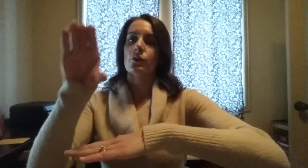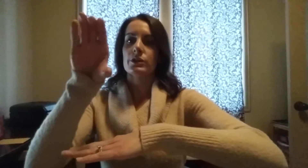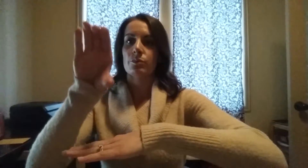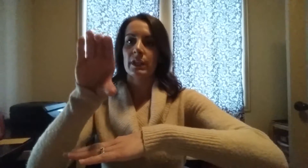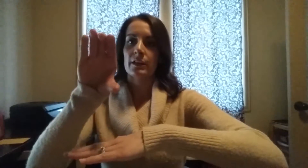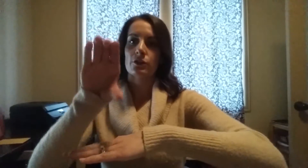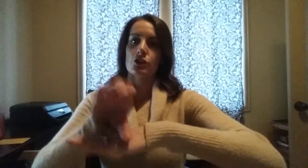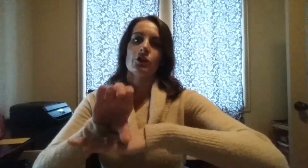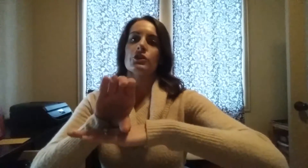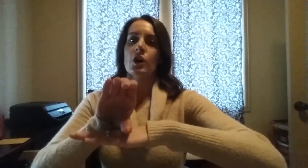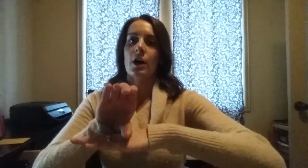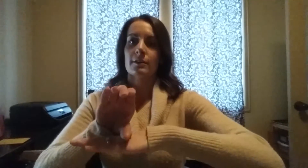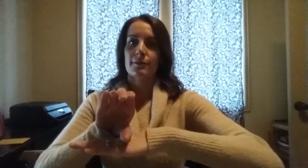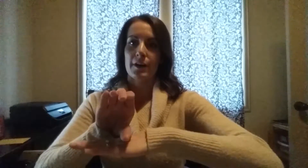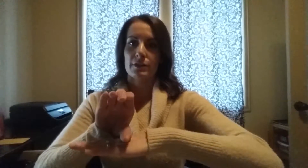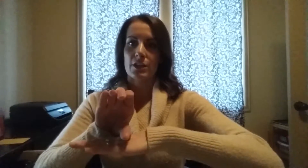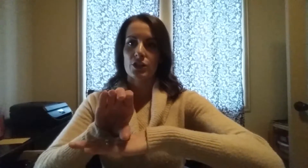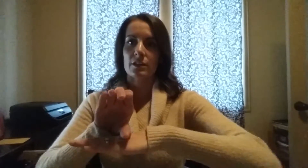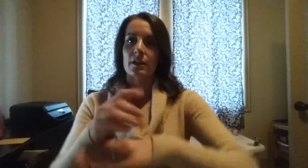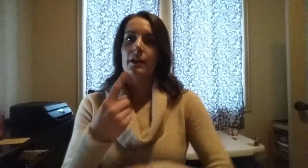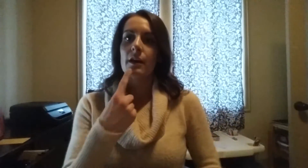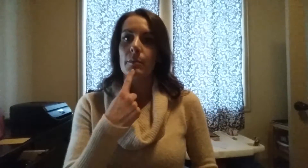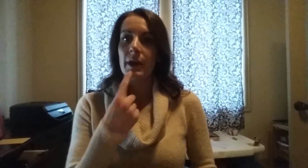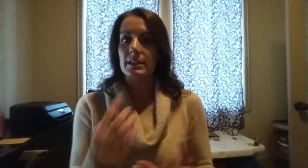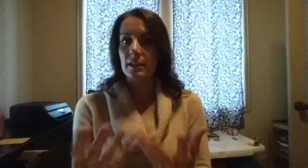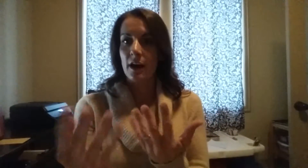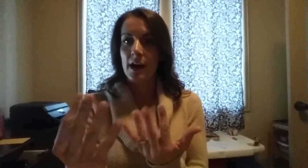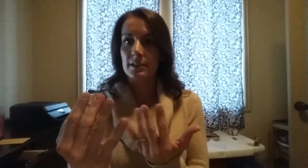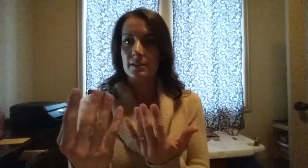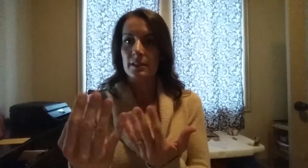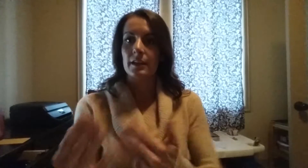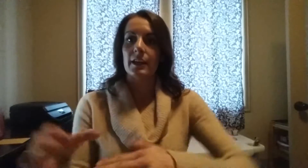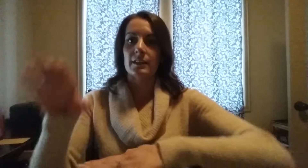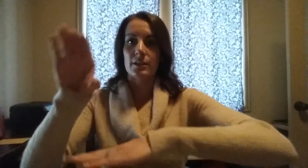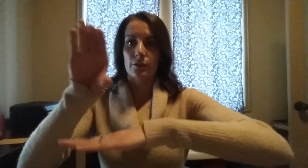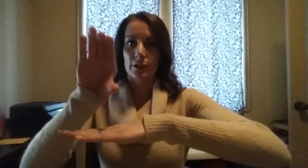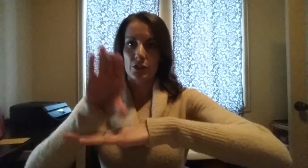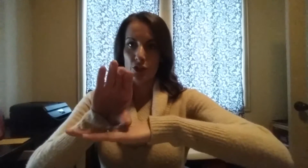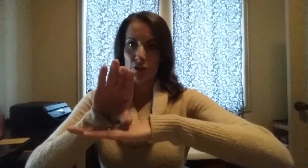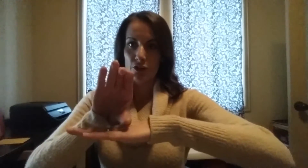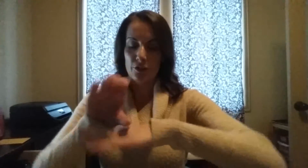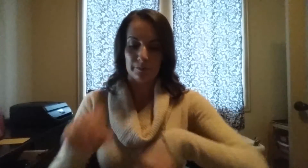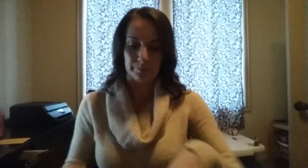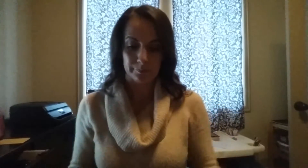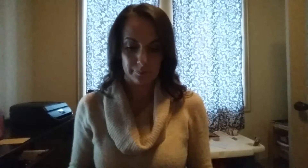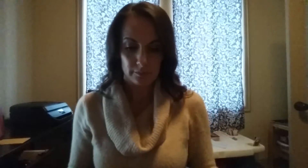going to plant your church on the foundation. Pentecost in the early church.